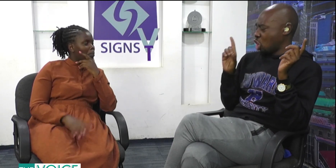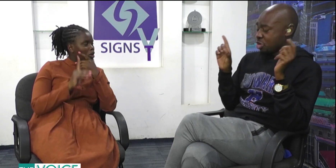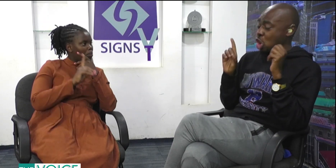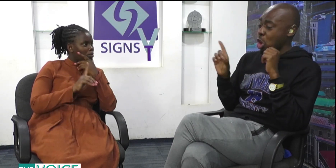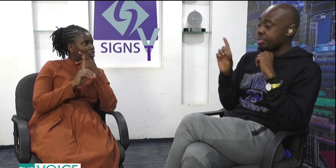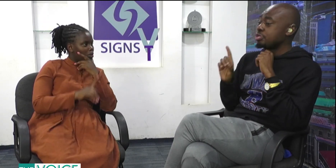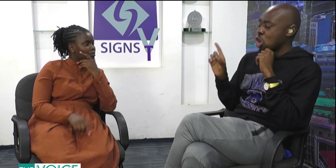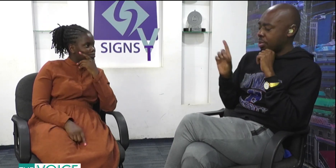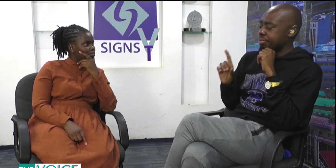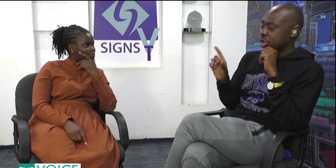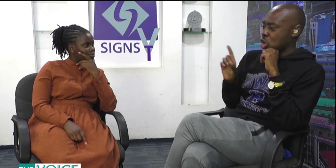to Donholm.